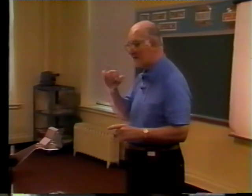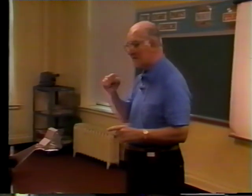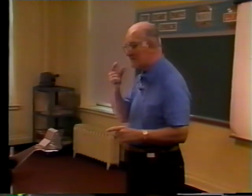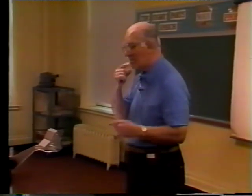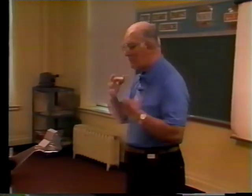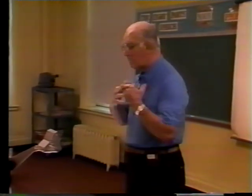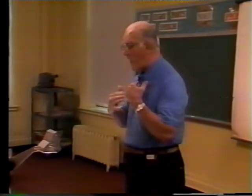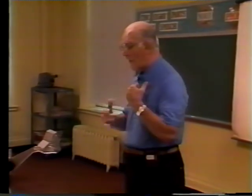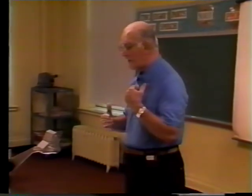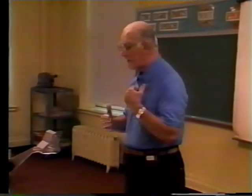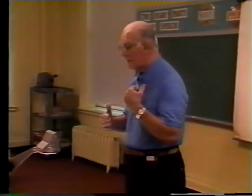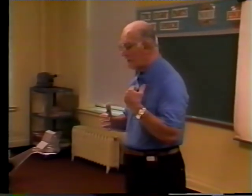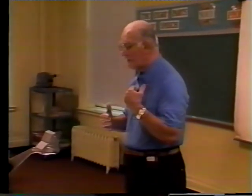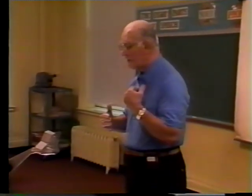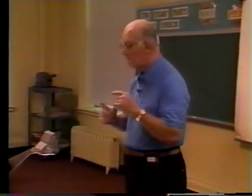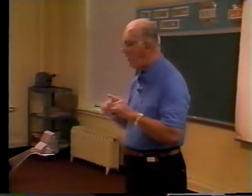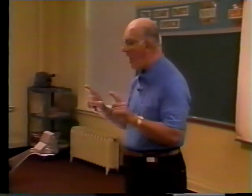is bloody, but